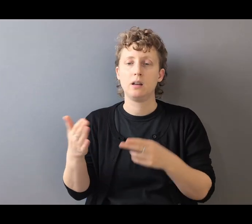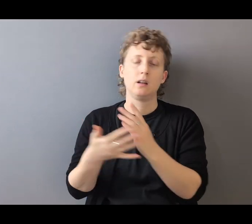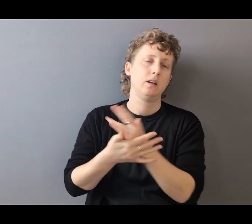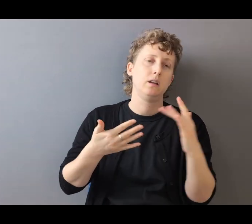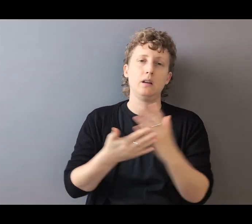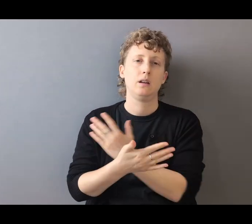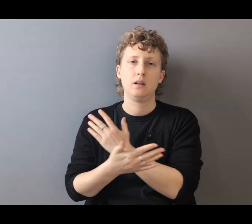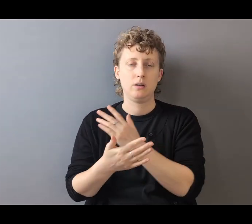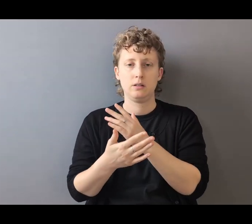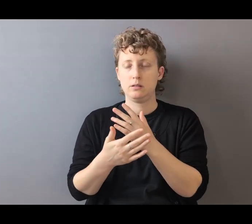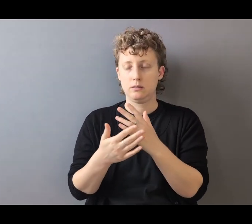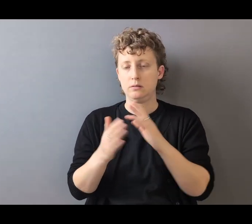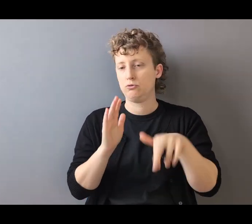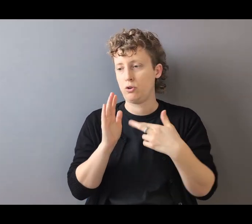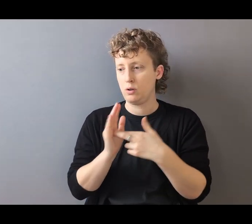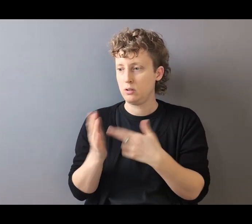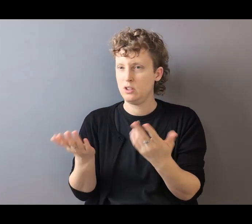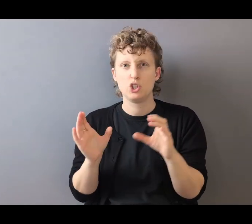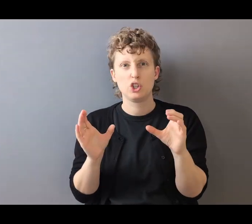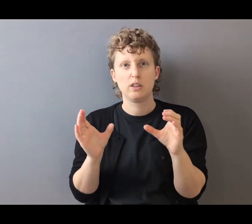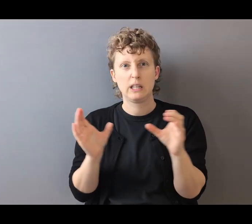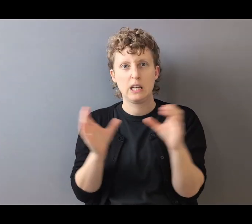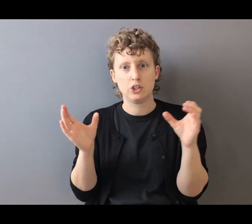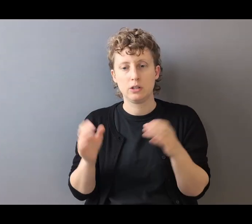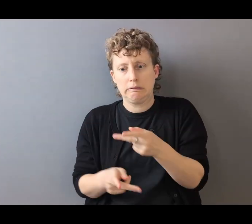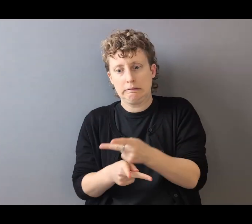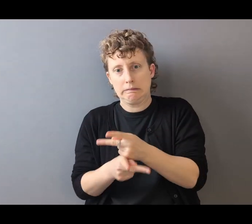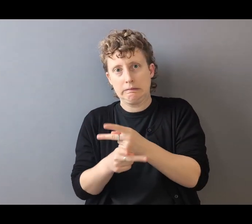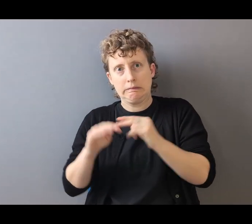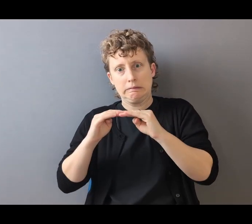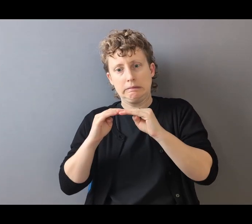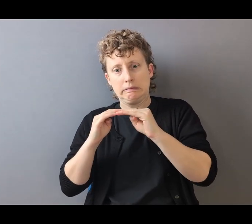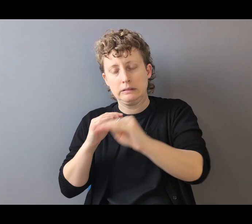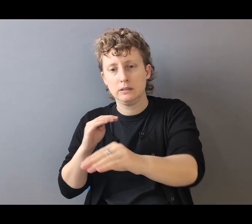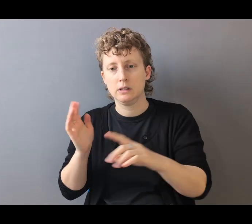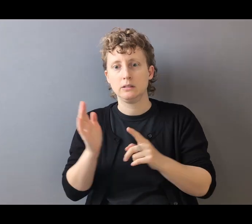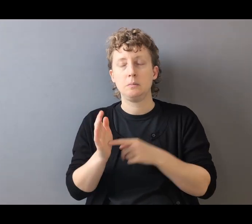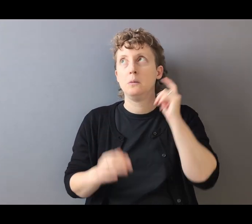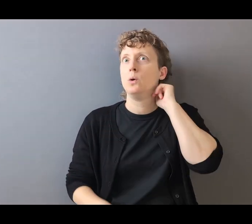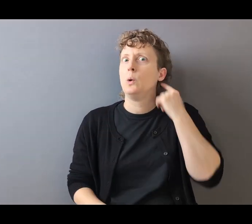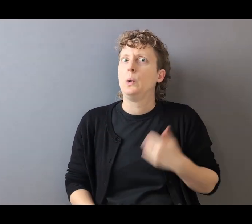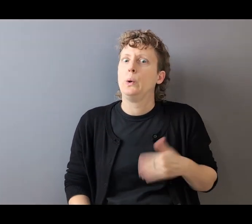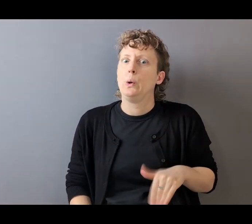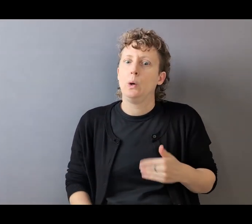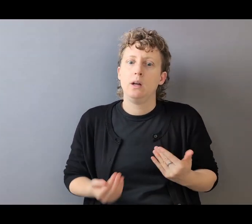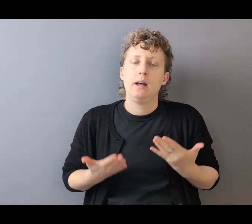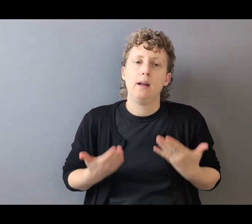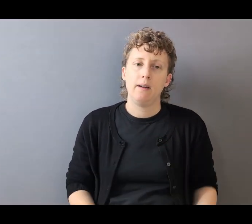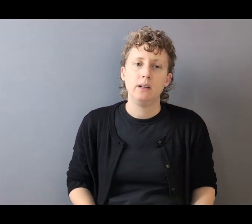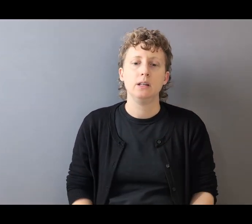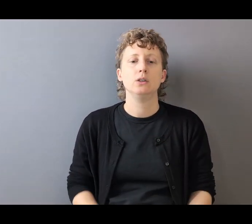So providing some kind of smaller crash courses, as said before, on accessibility with